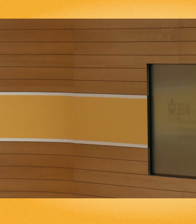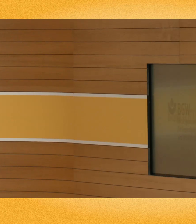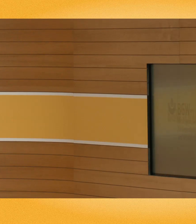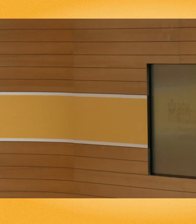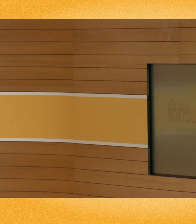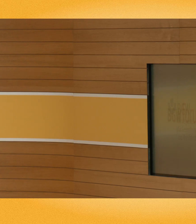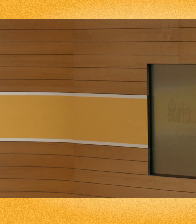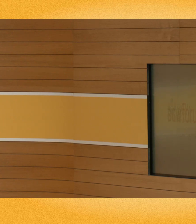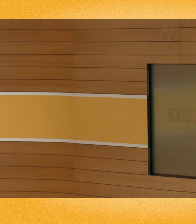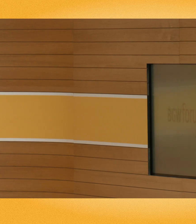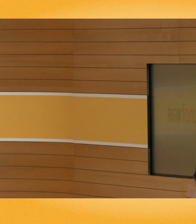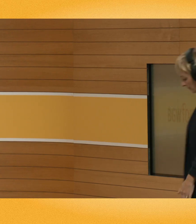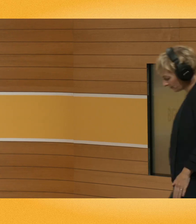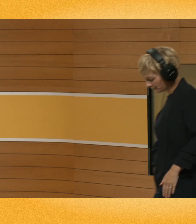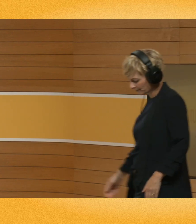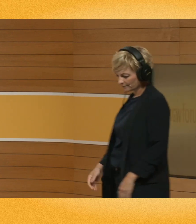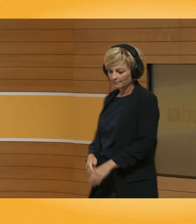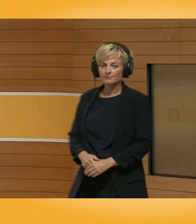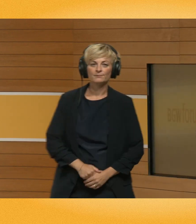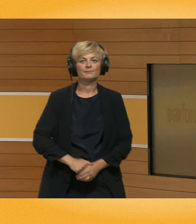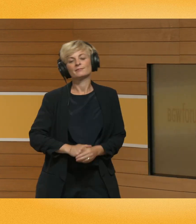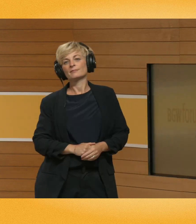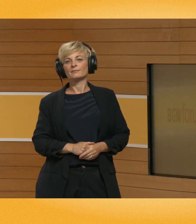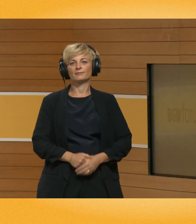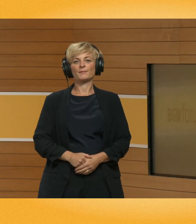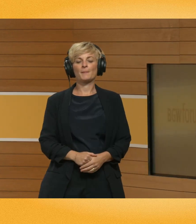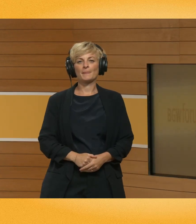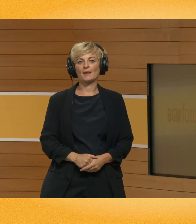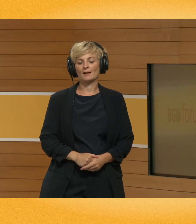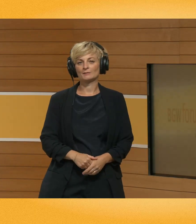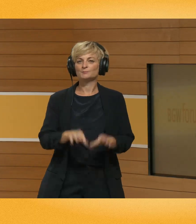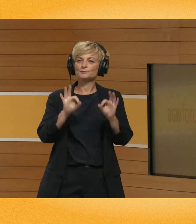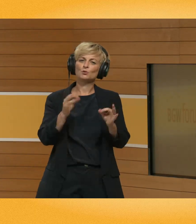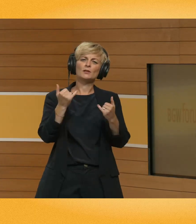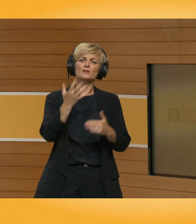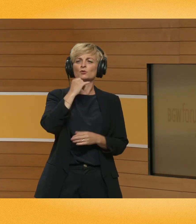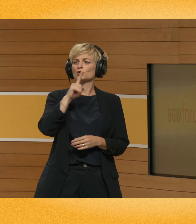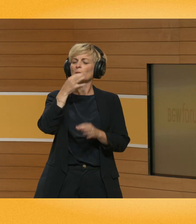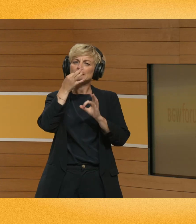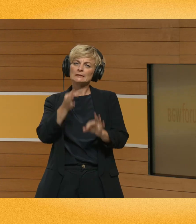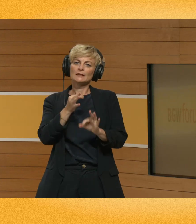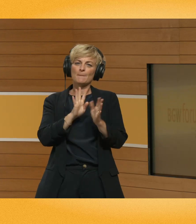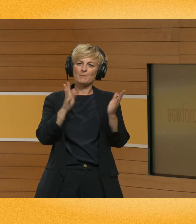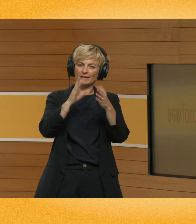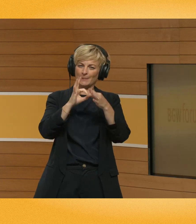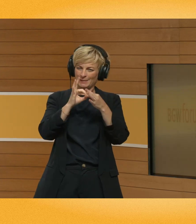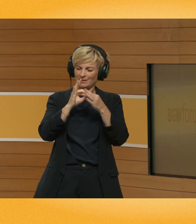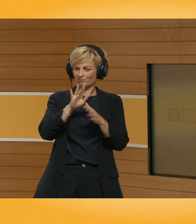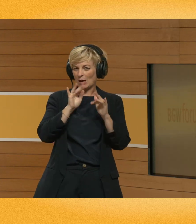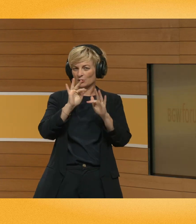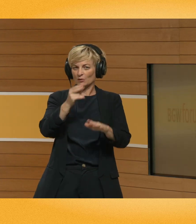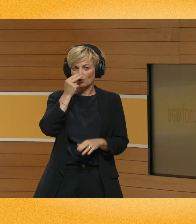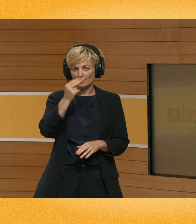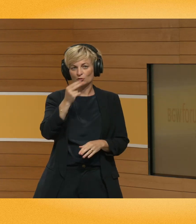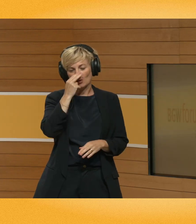Marion, you were also saying it, it was a very special situation. It was a kind of emergency case for a long,